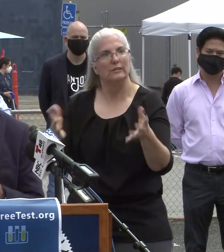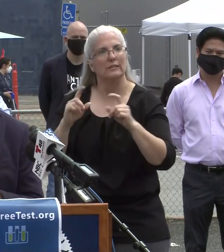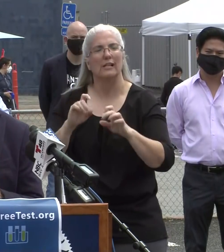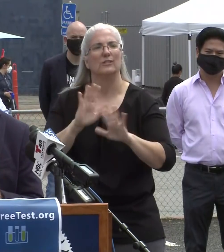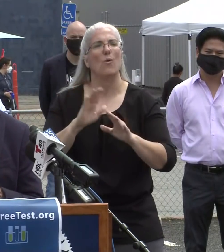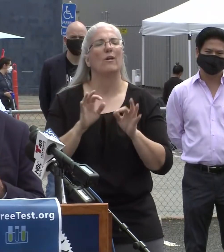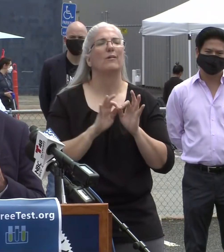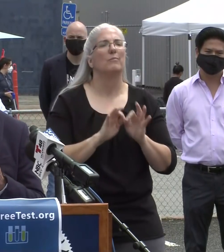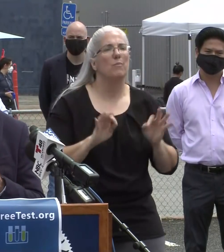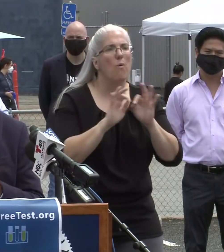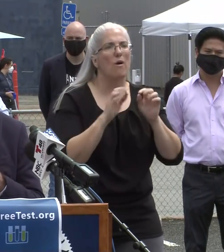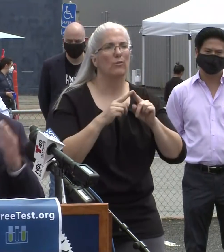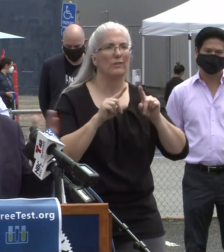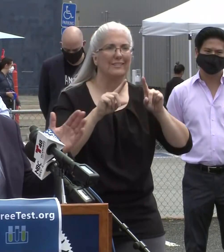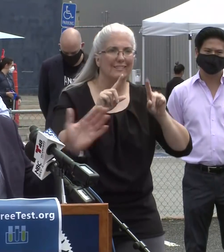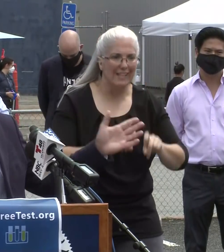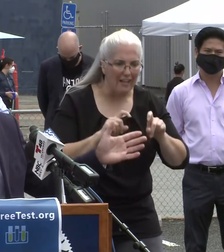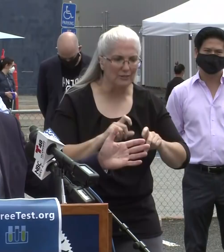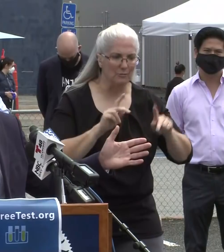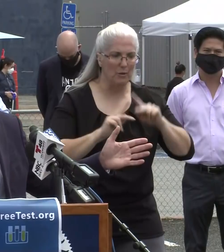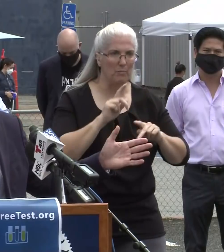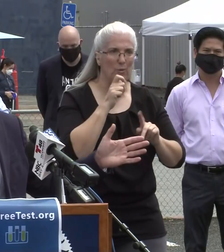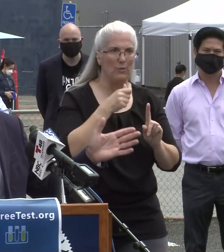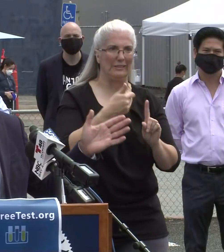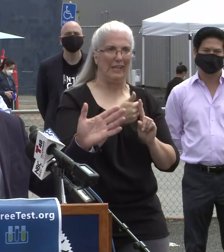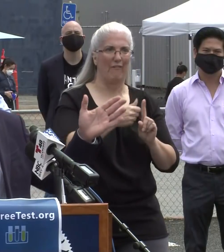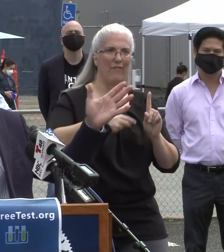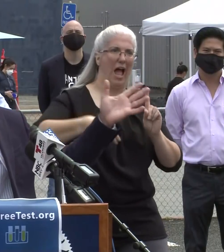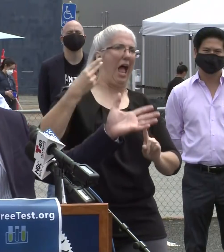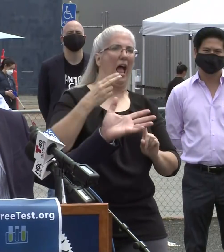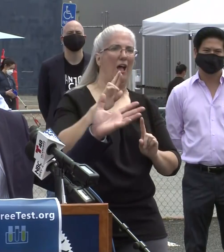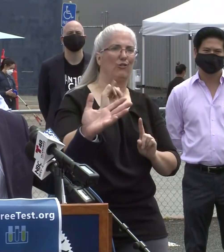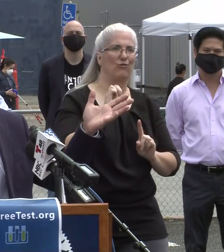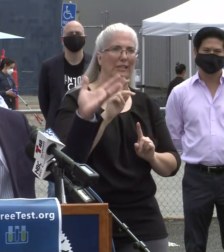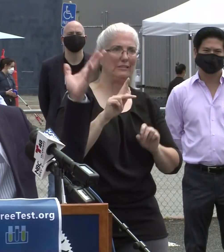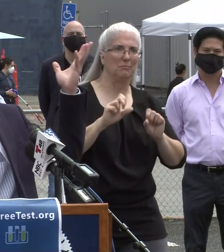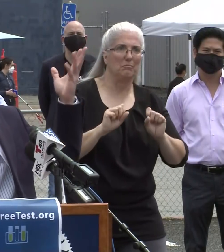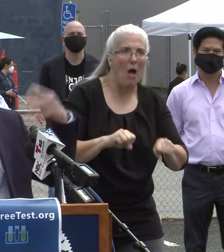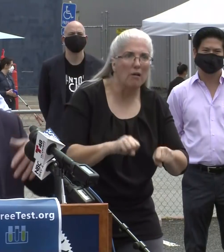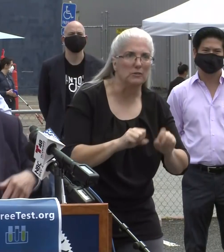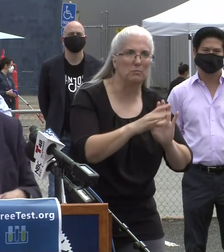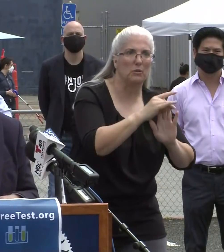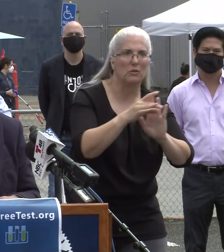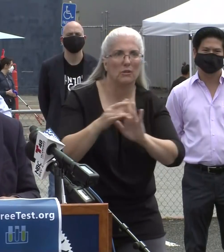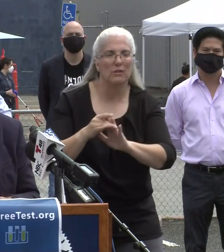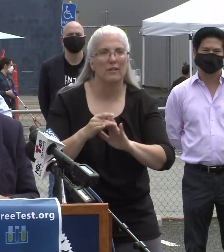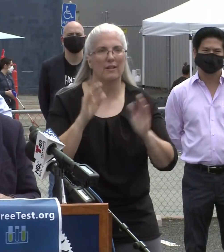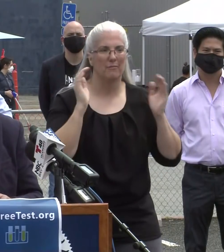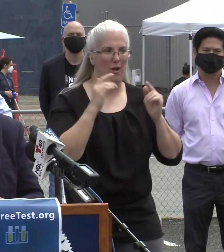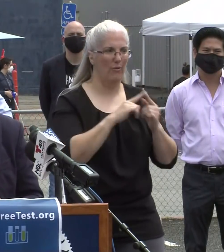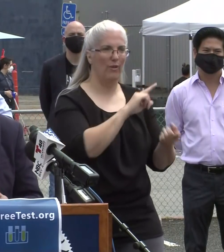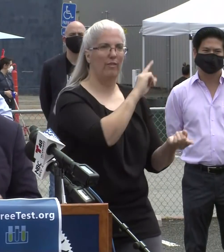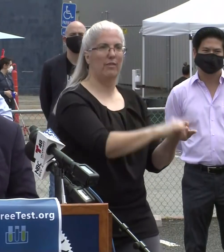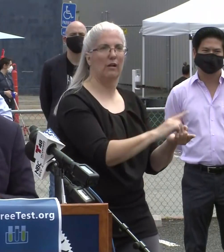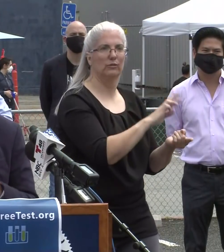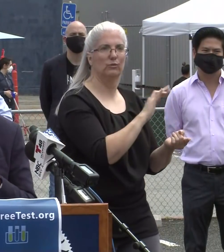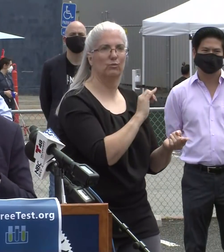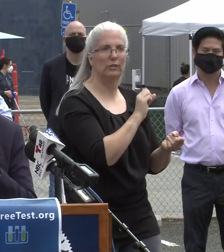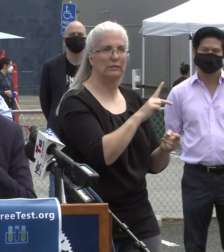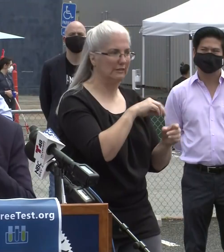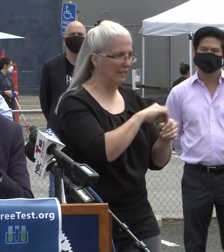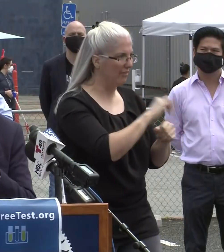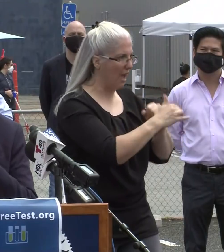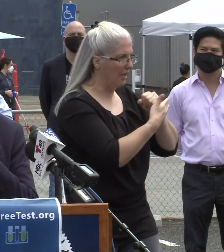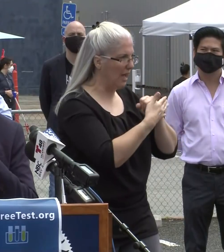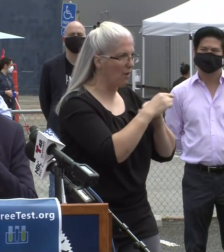people at highest risk as opposed to testing low risk people who perhaps live in wherever areas in Santa Clara County. So